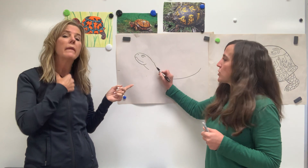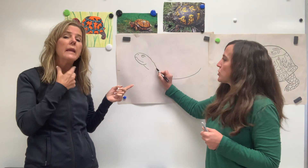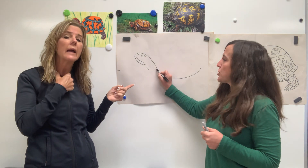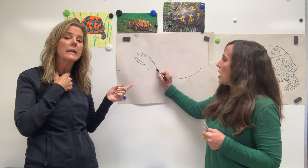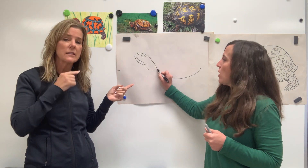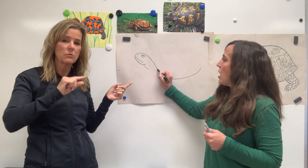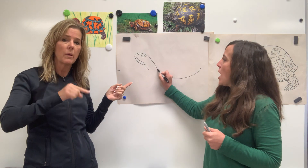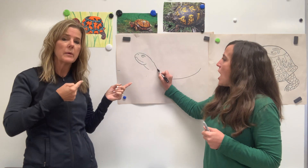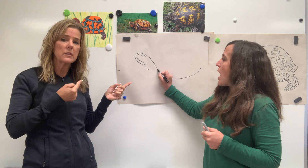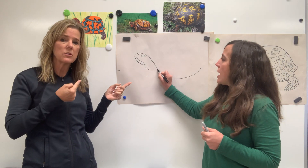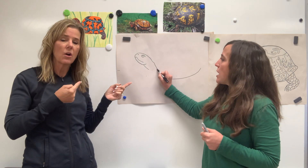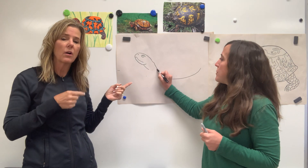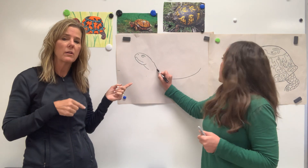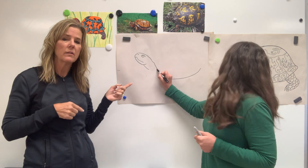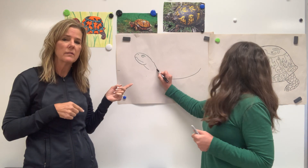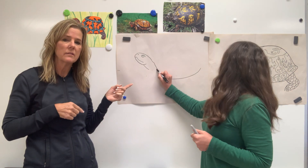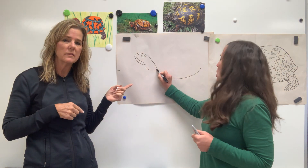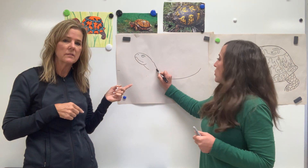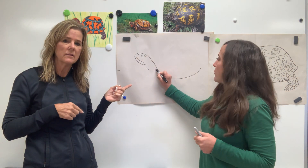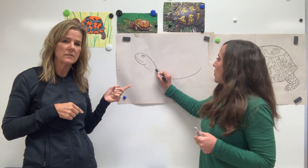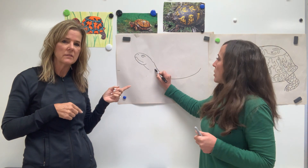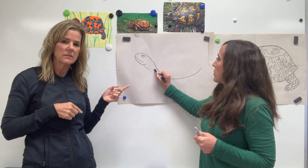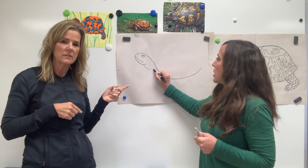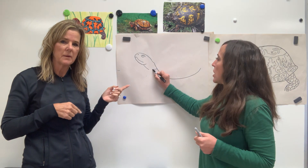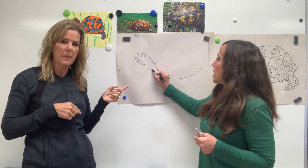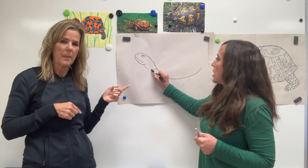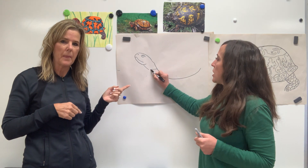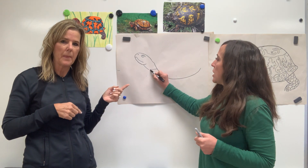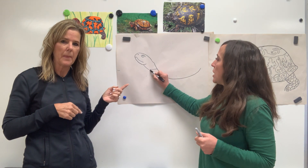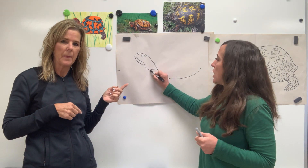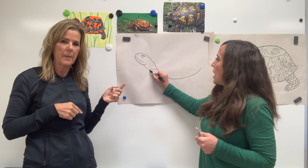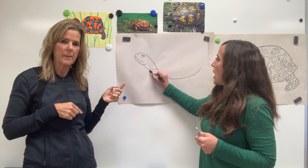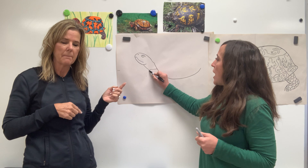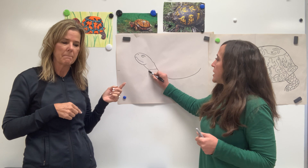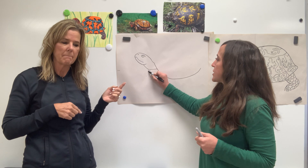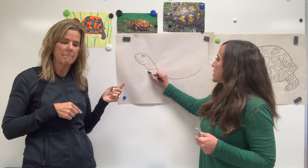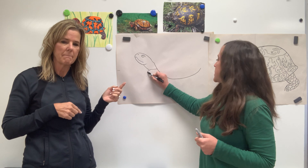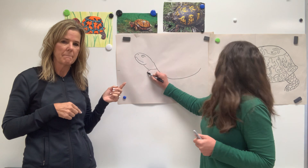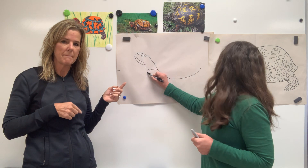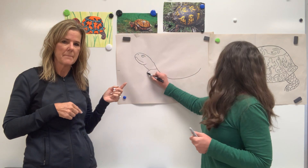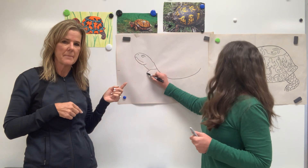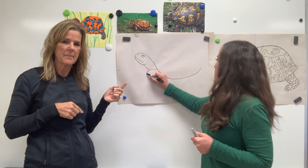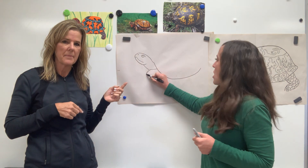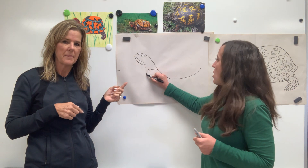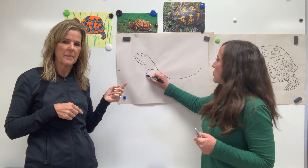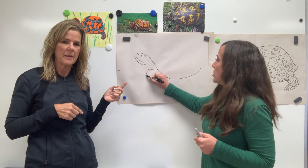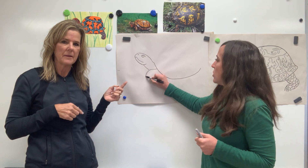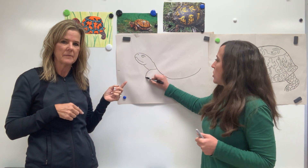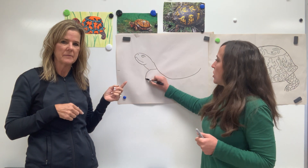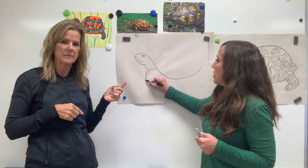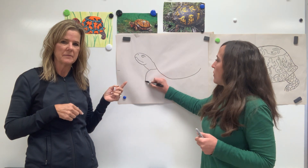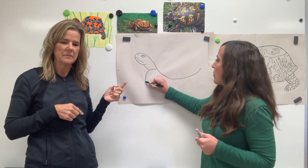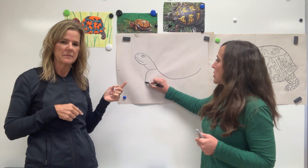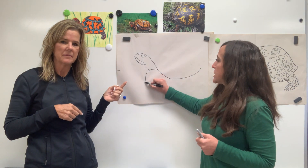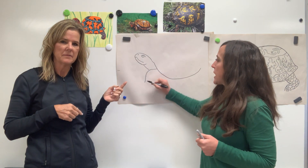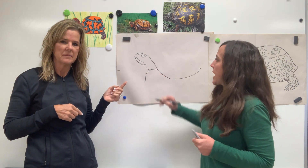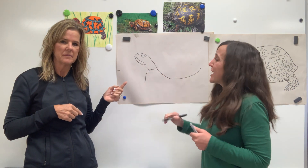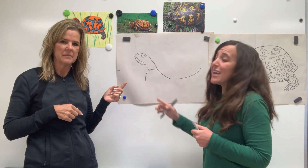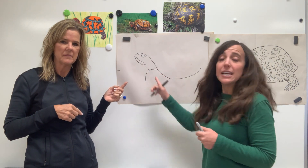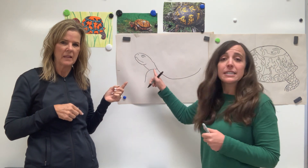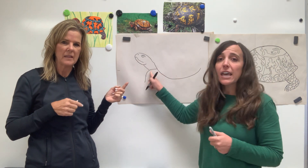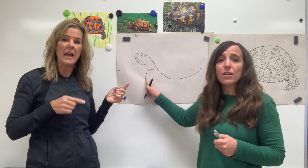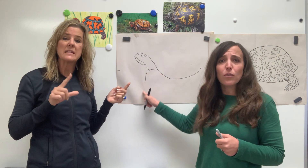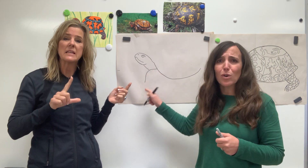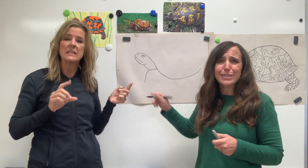start on the turtle shell. And I'm gonna make it curve forward, and it's gonna slant down for his